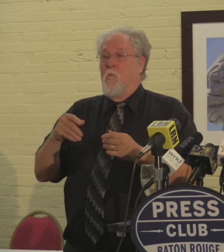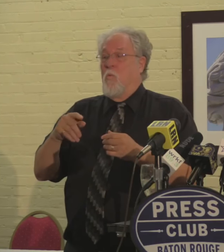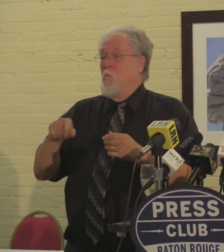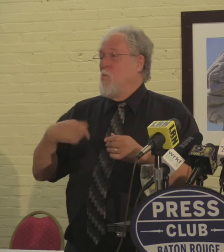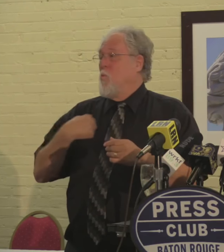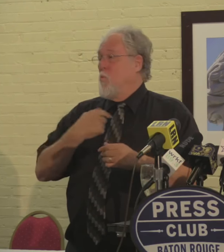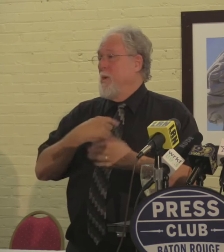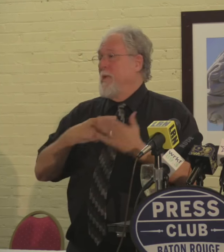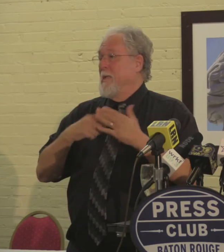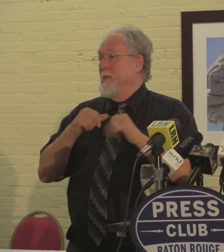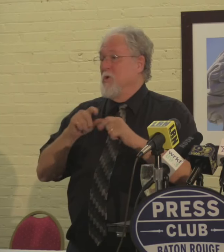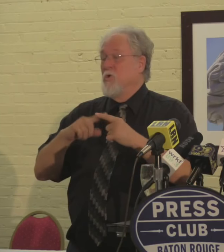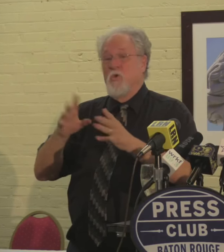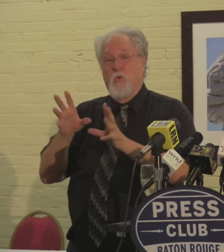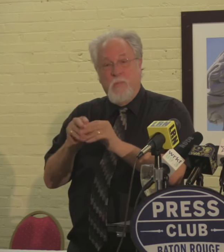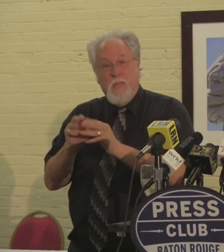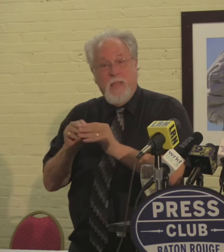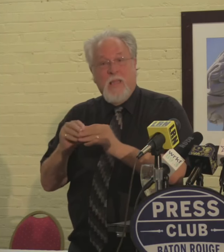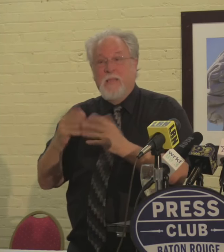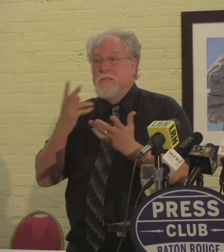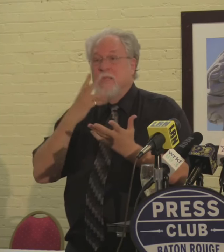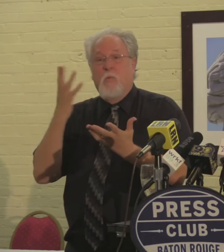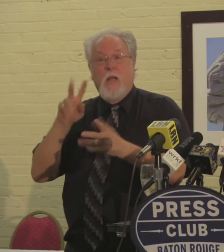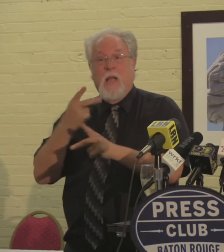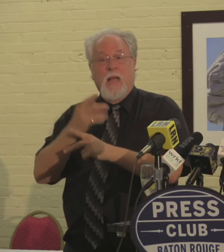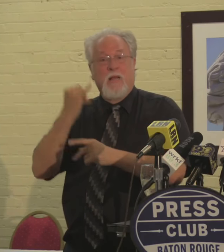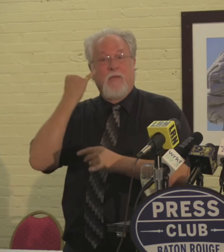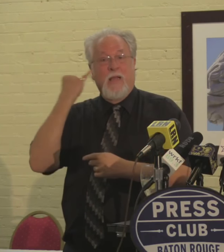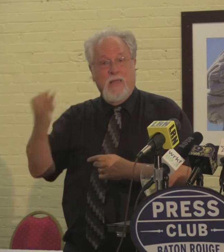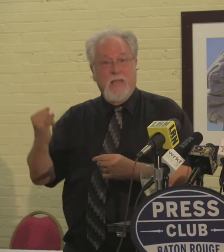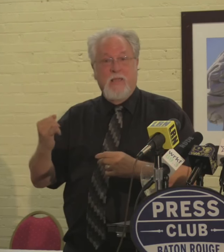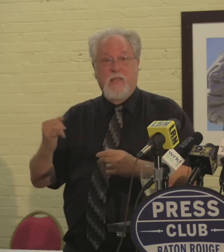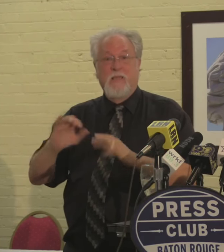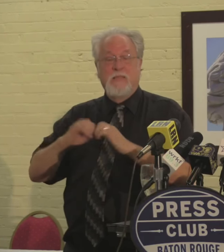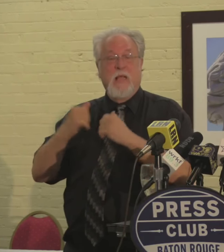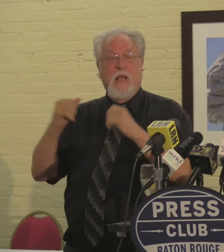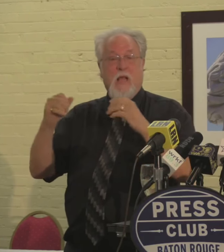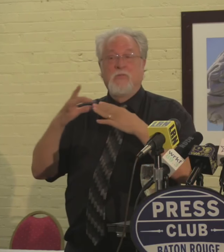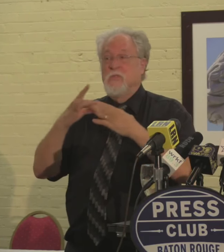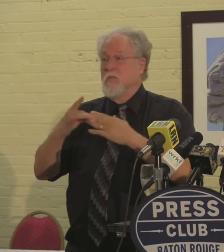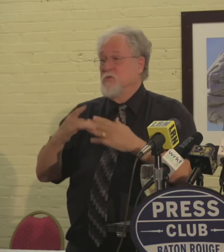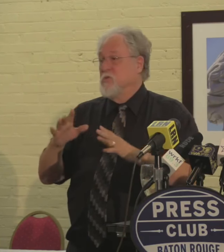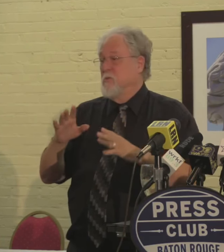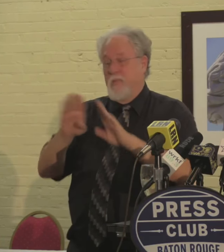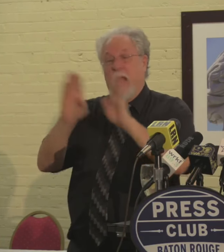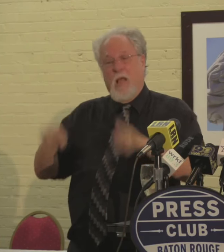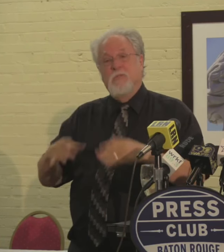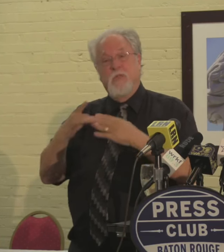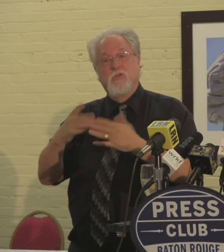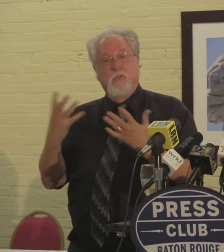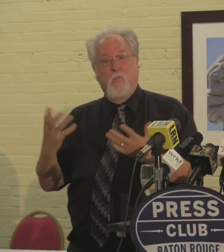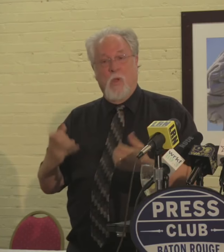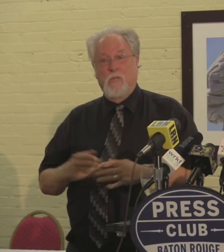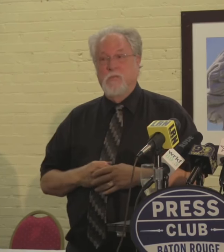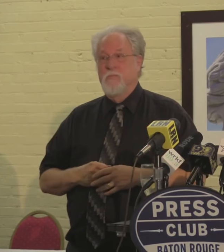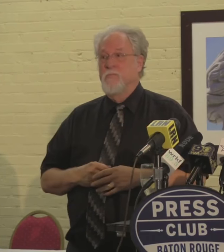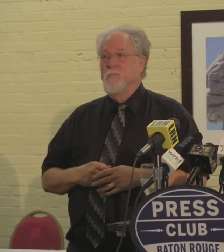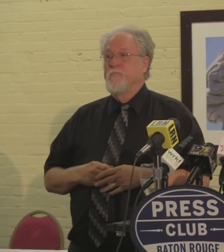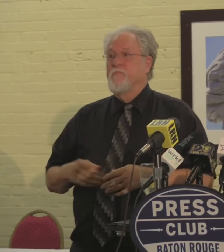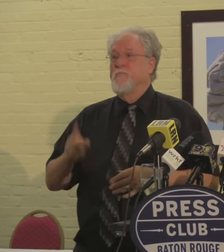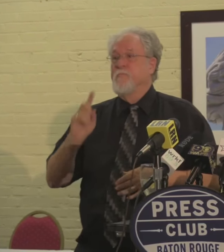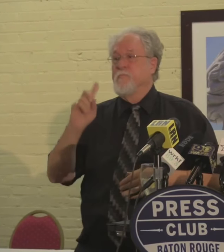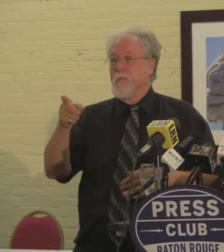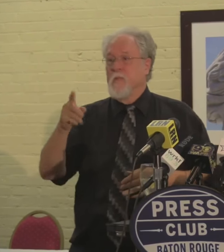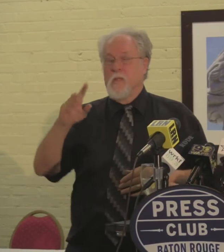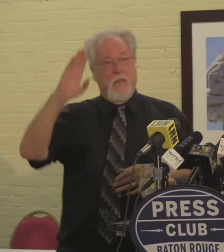meet and I see what sorts of ideas House leadership wants to pursue. Yes, sir.